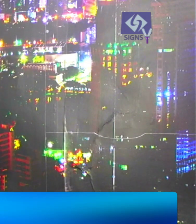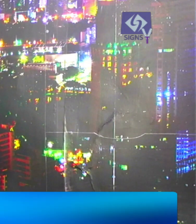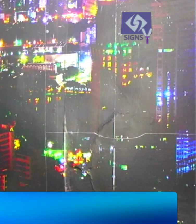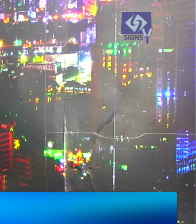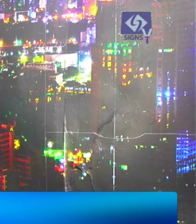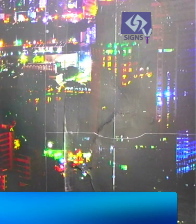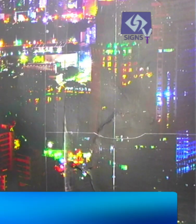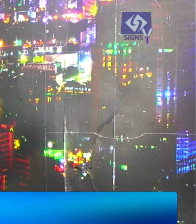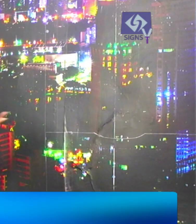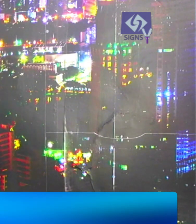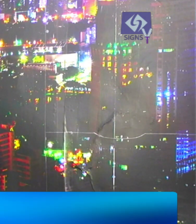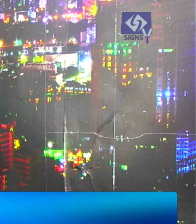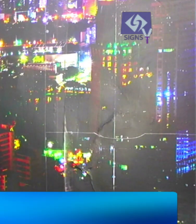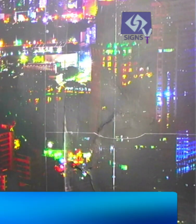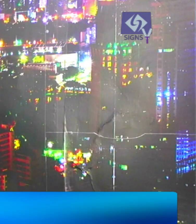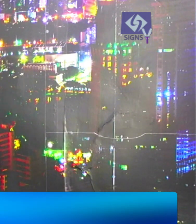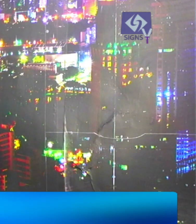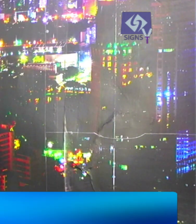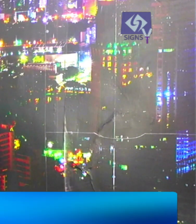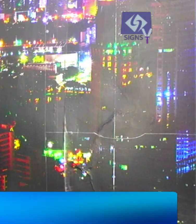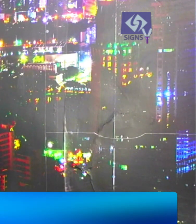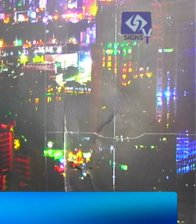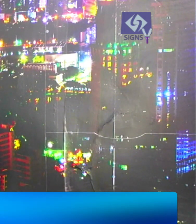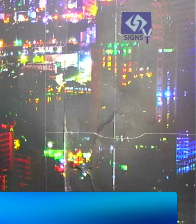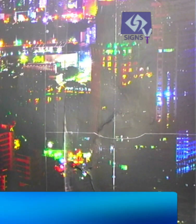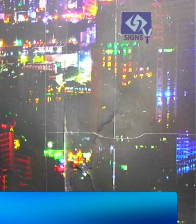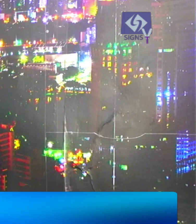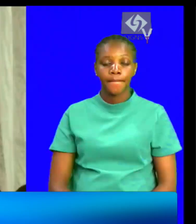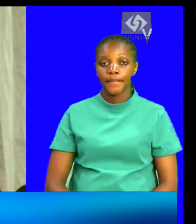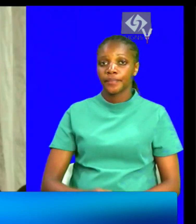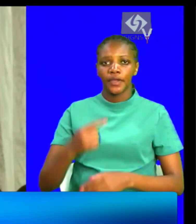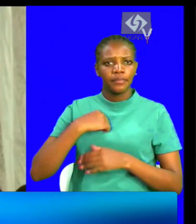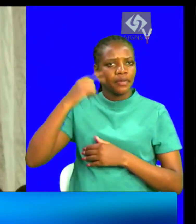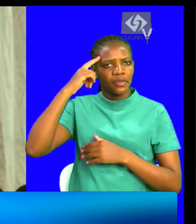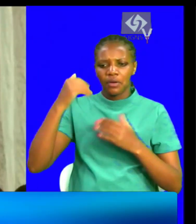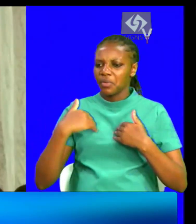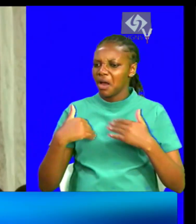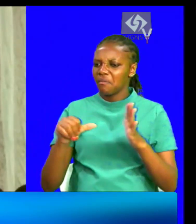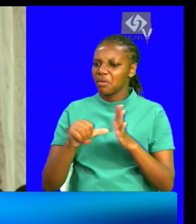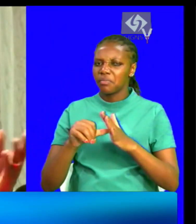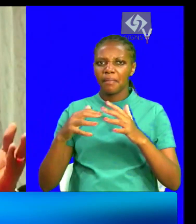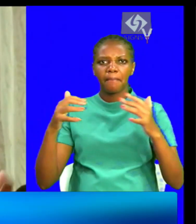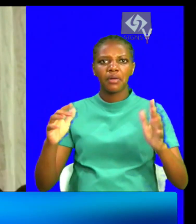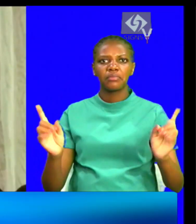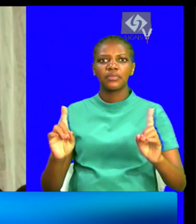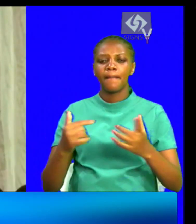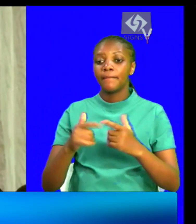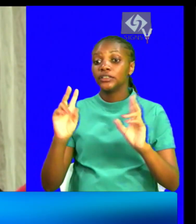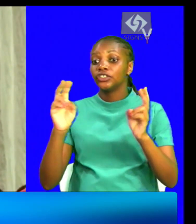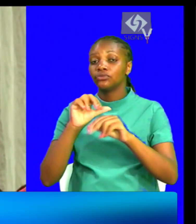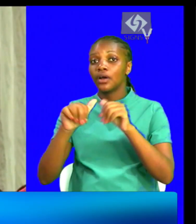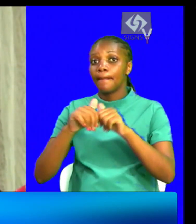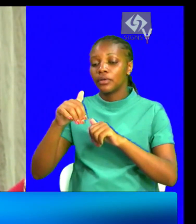tolerate any chief who is not doing their job. We have a very big